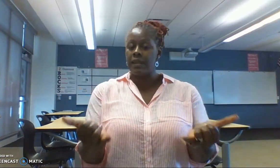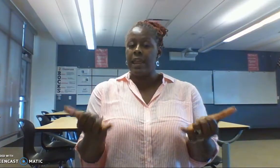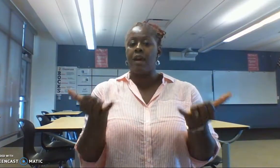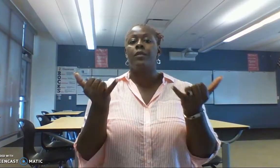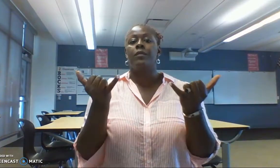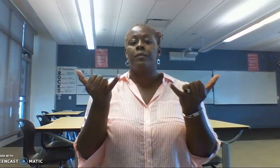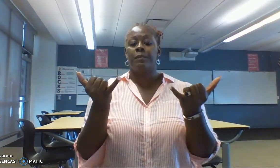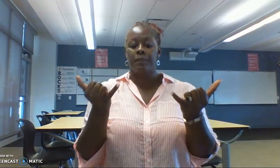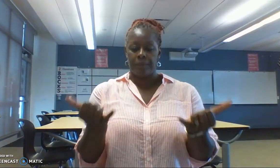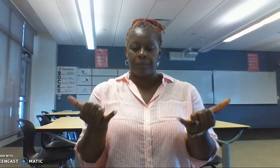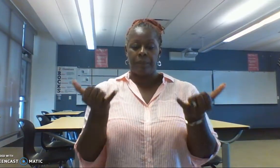Now.